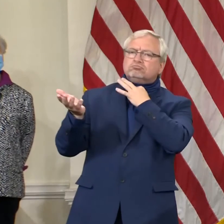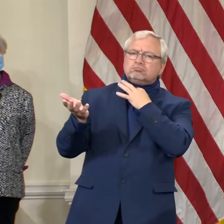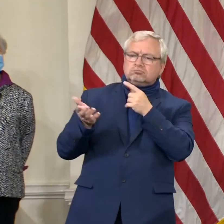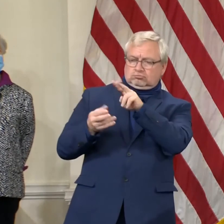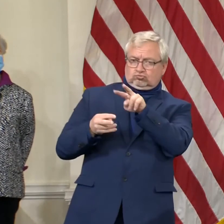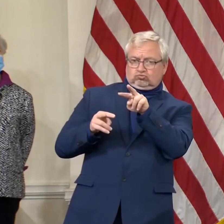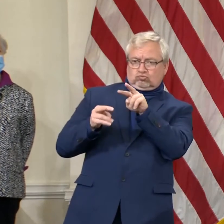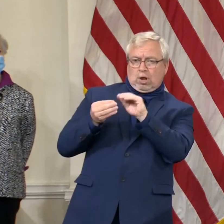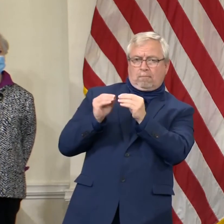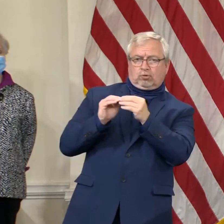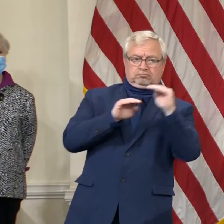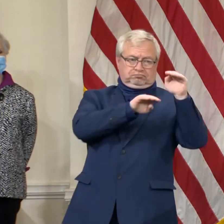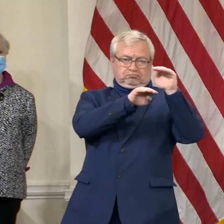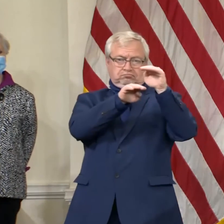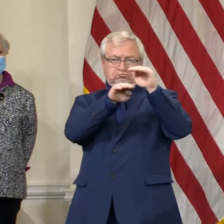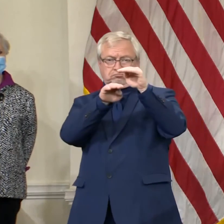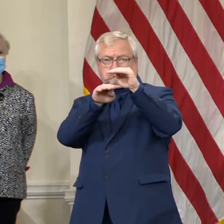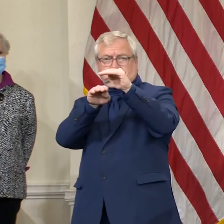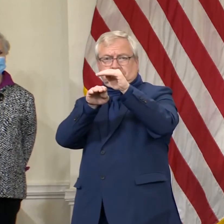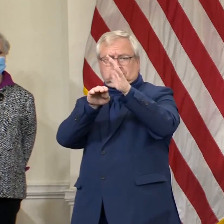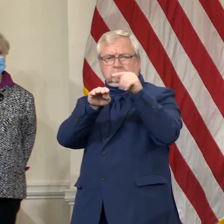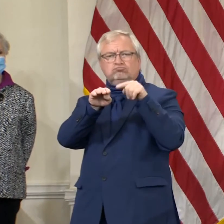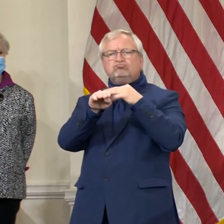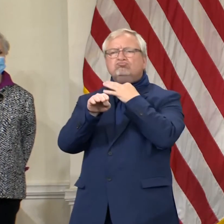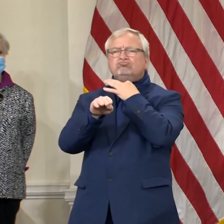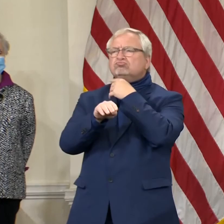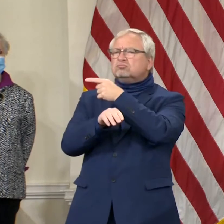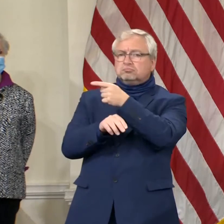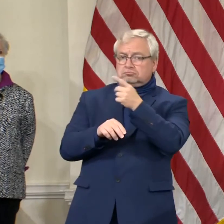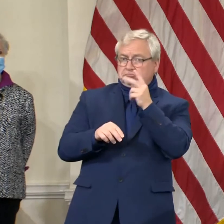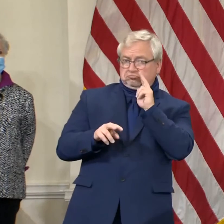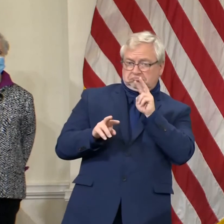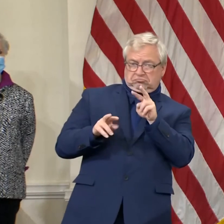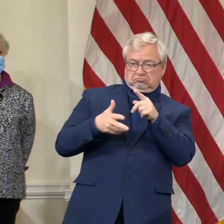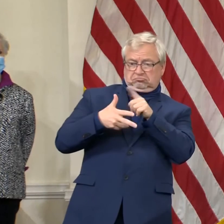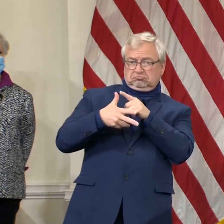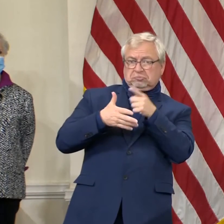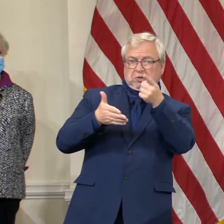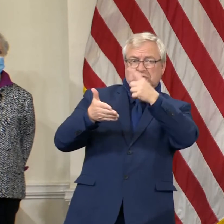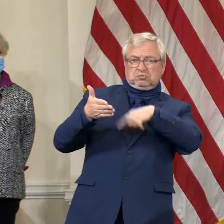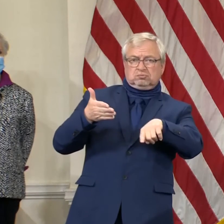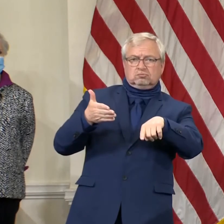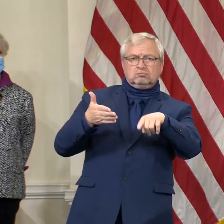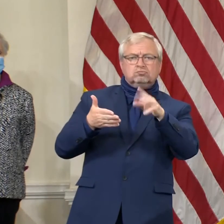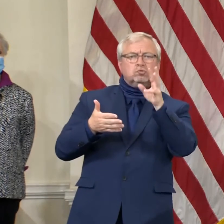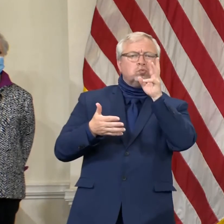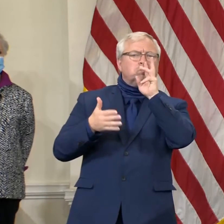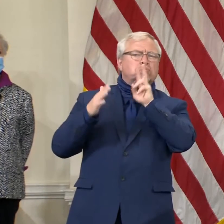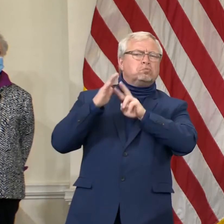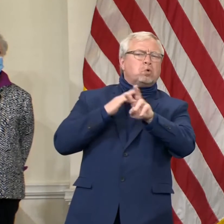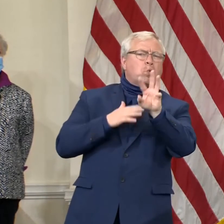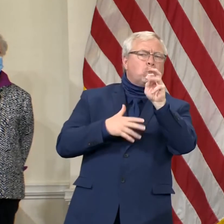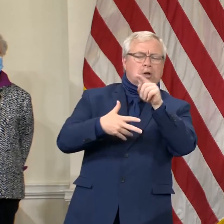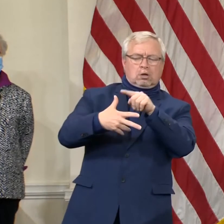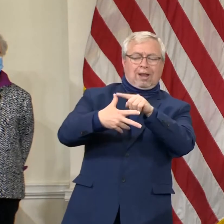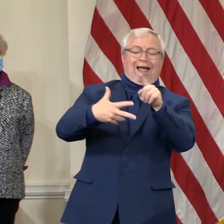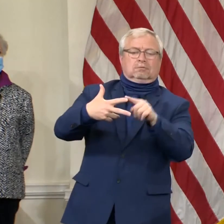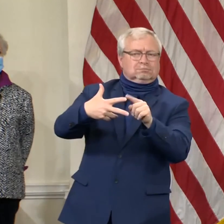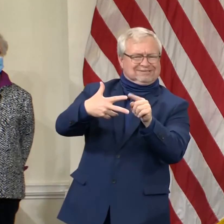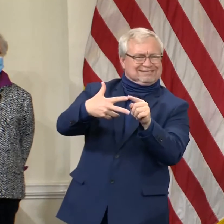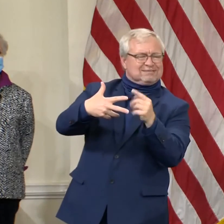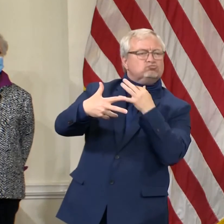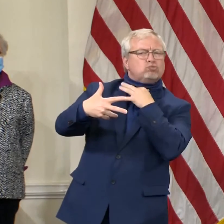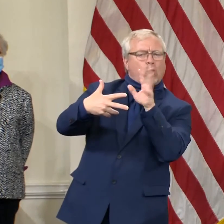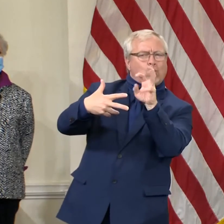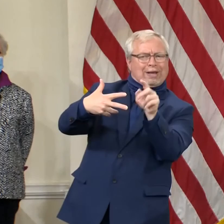forward a little bit, when do you think phase 2 can happen? Also, several governors have met in the Oval Office with the president about this pandemic. Have